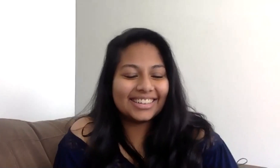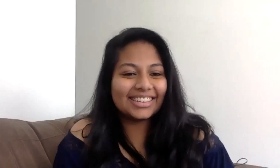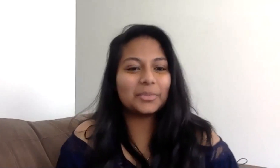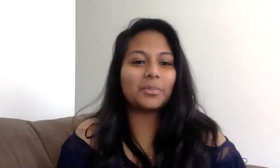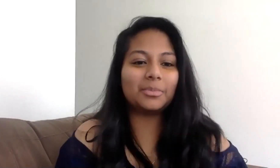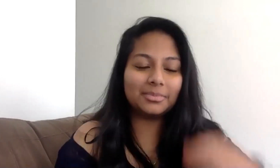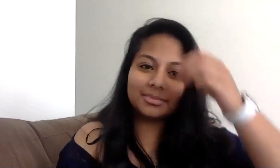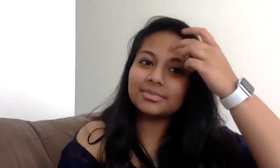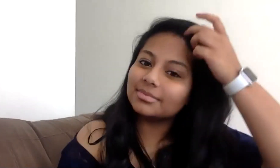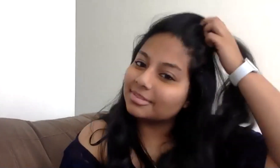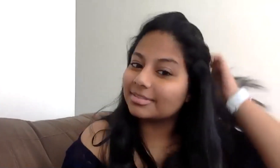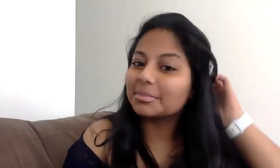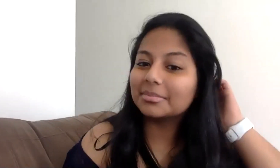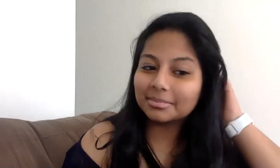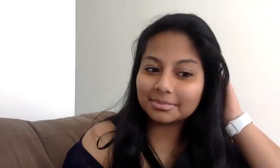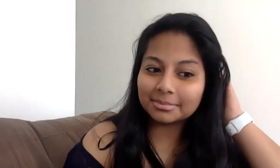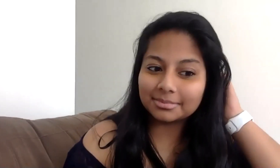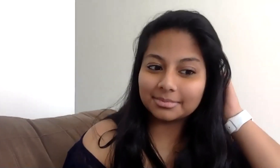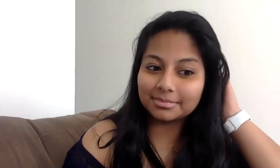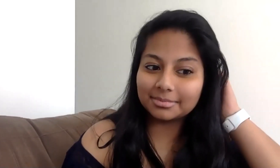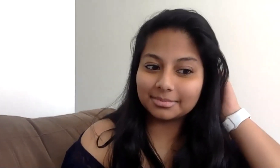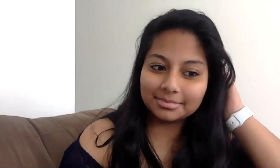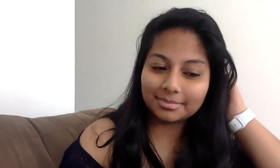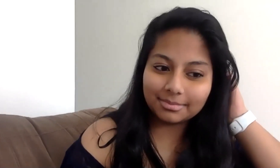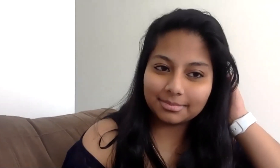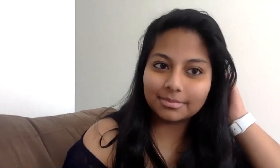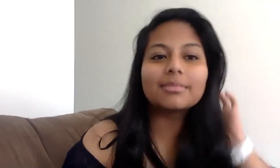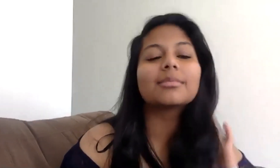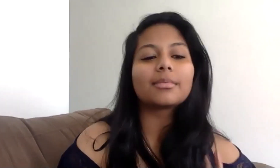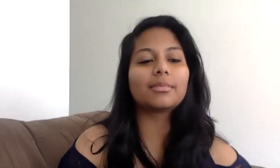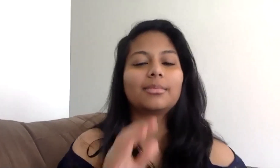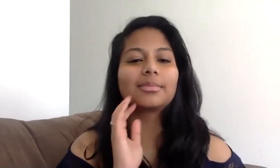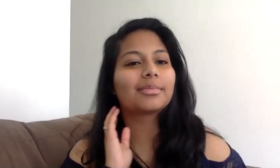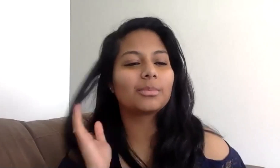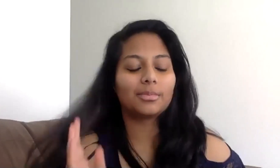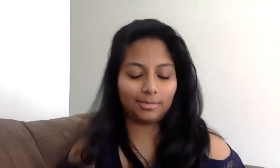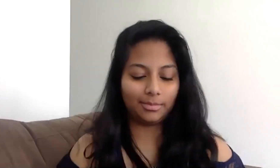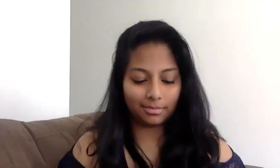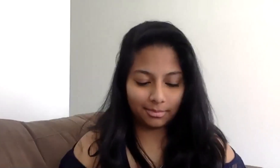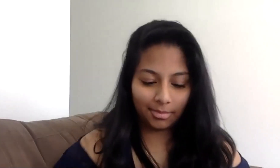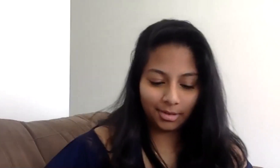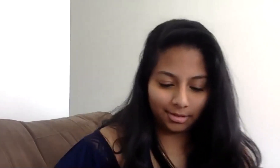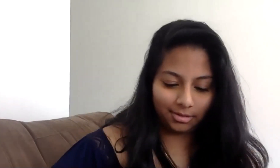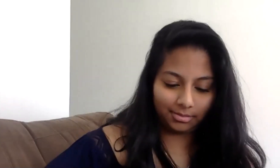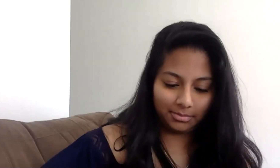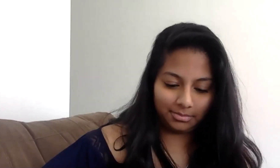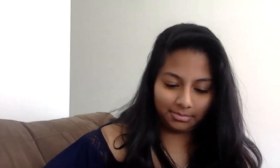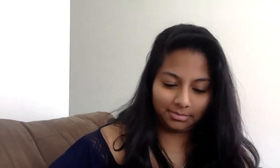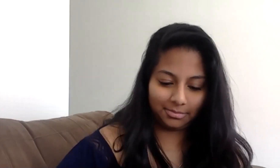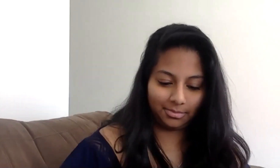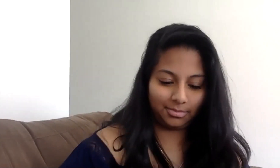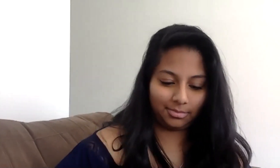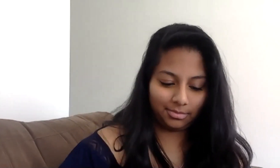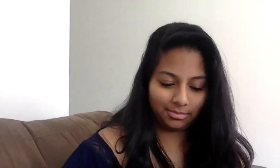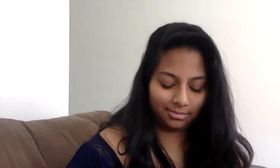mean, if you just learn the signs, it's one thing, but you got to try and practice it, get the knowledge going. And I love Kahoot. I really